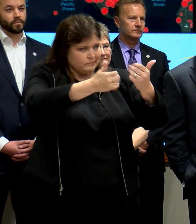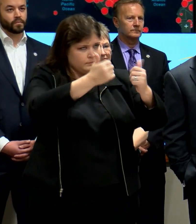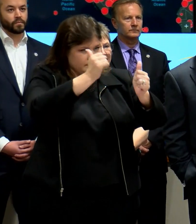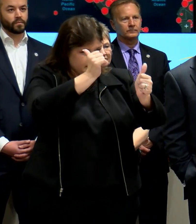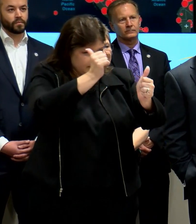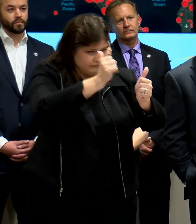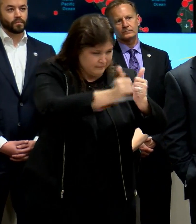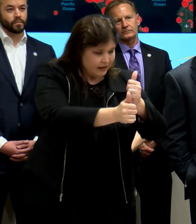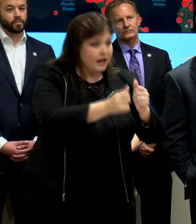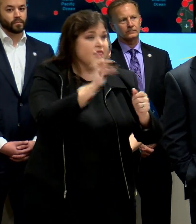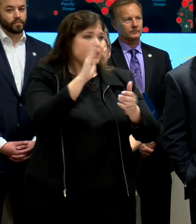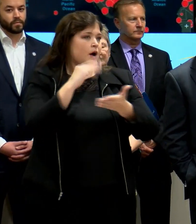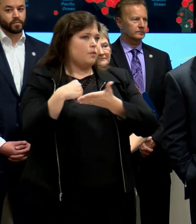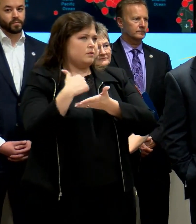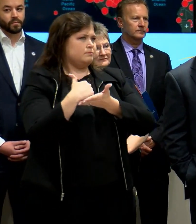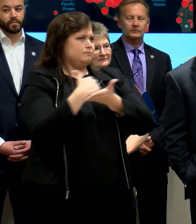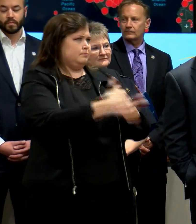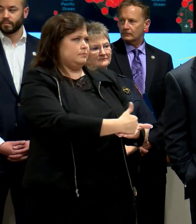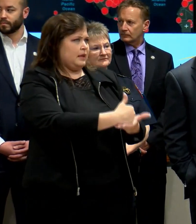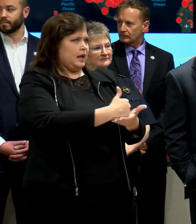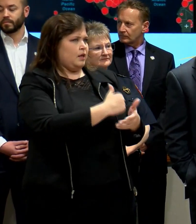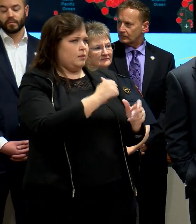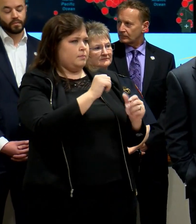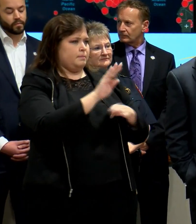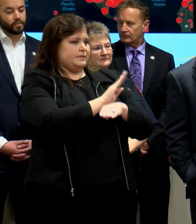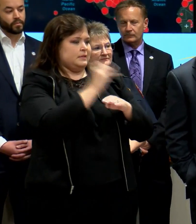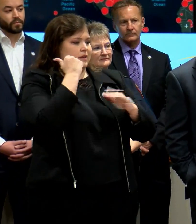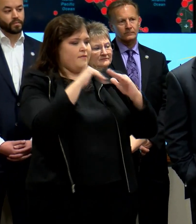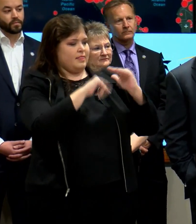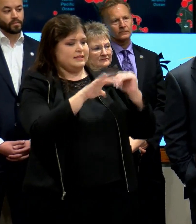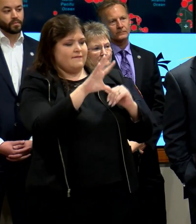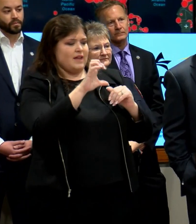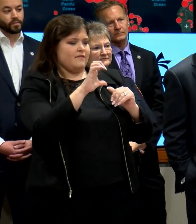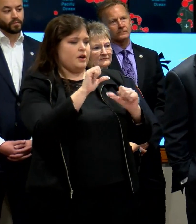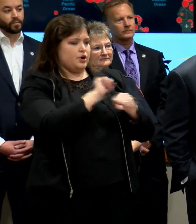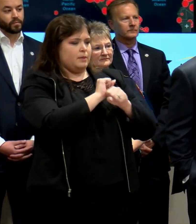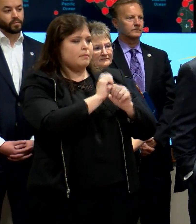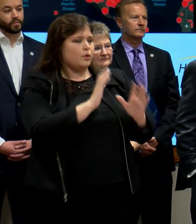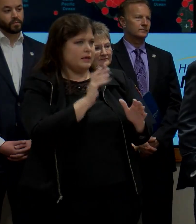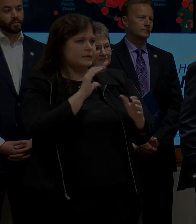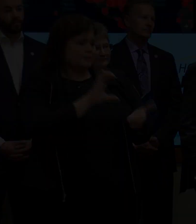with less than, I want to say 500 employees. So that would be a big, big plus. Make